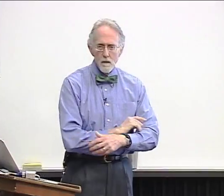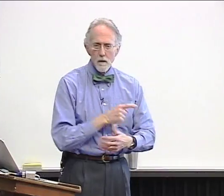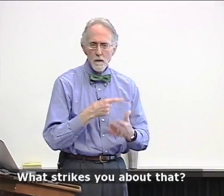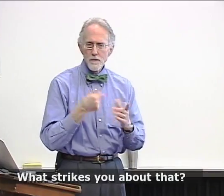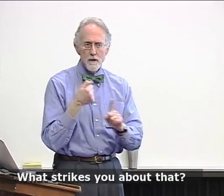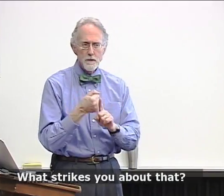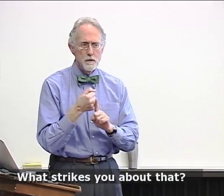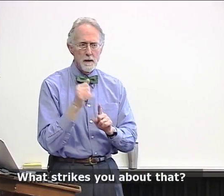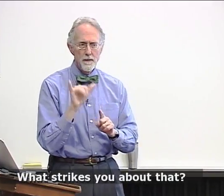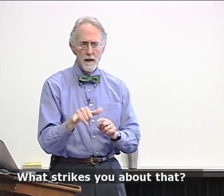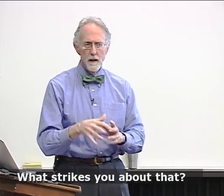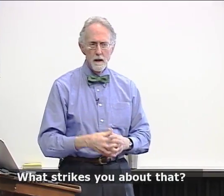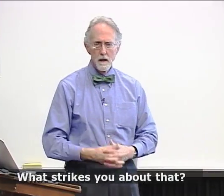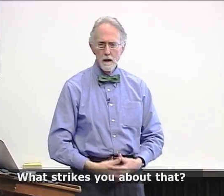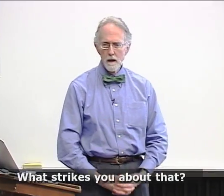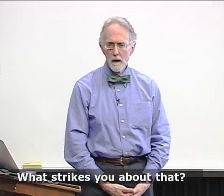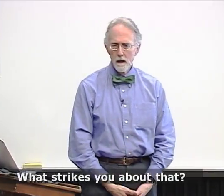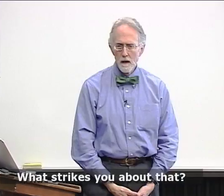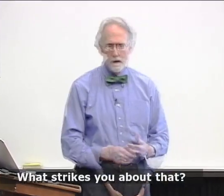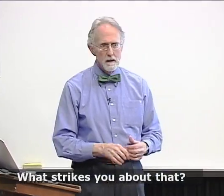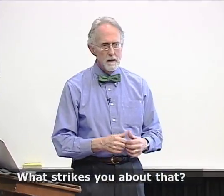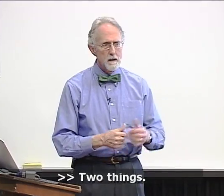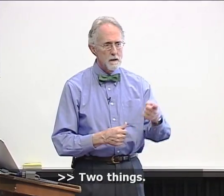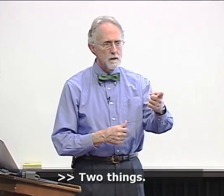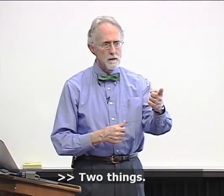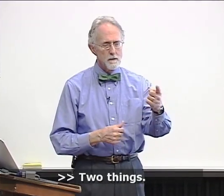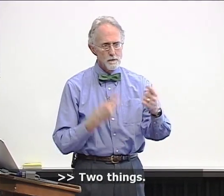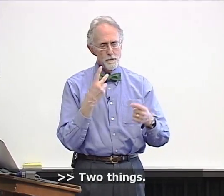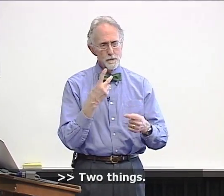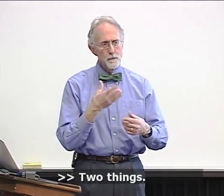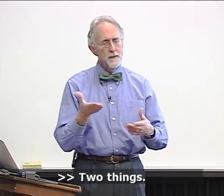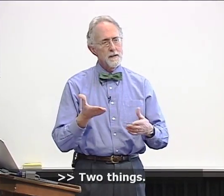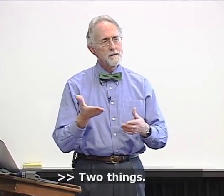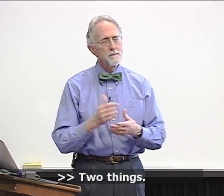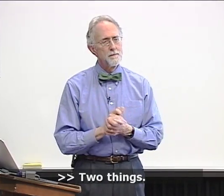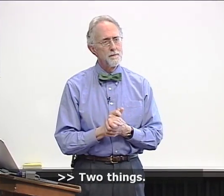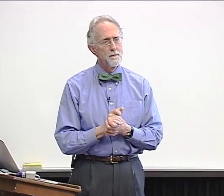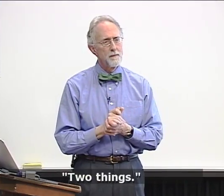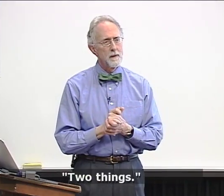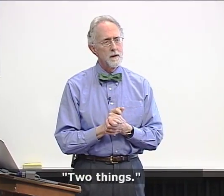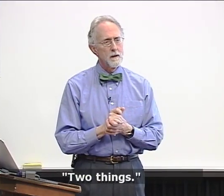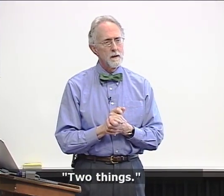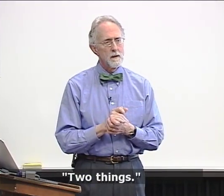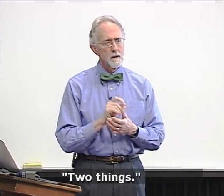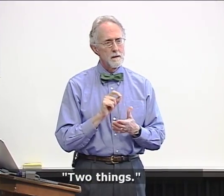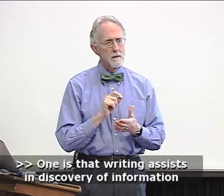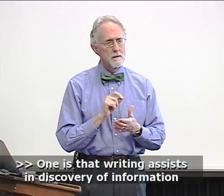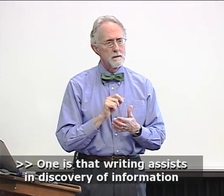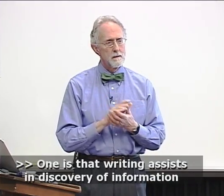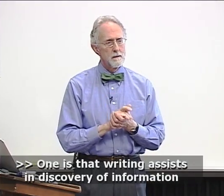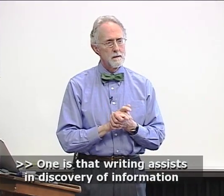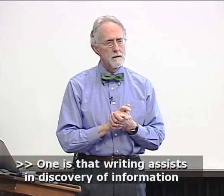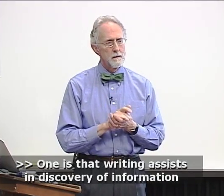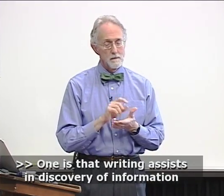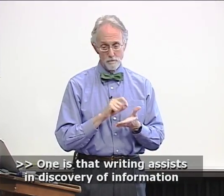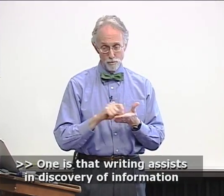what strikes you about that? Two things. One Two is things? that, writing assists in discovery